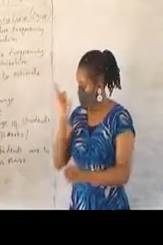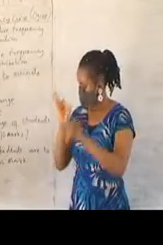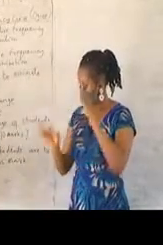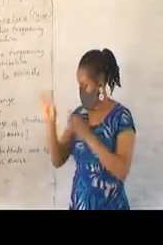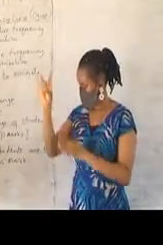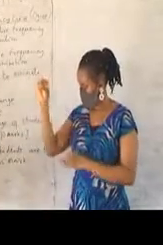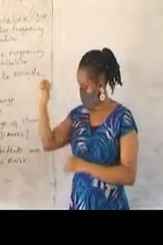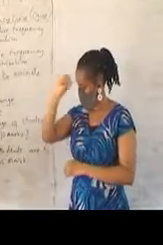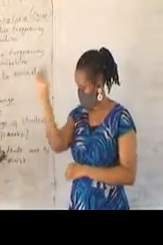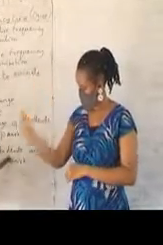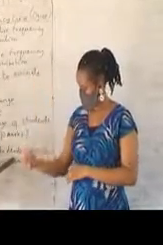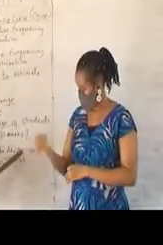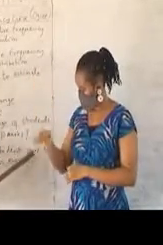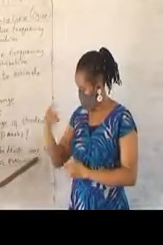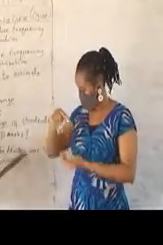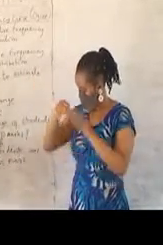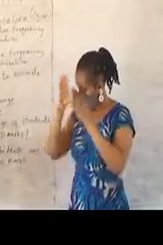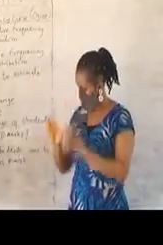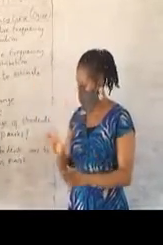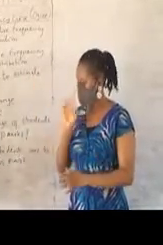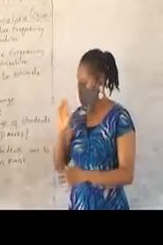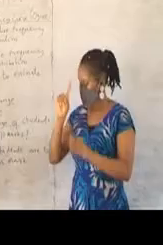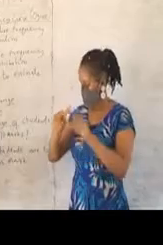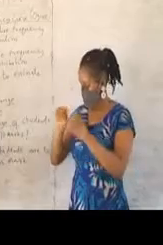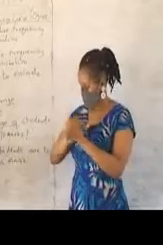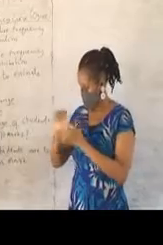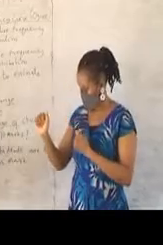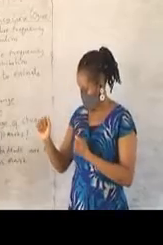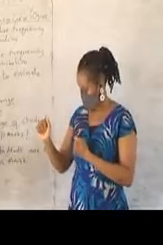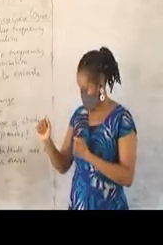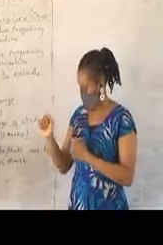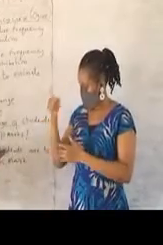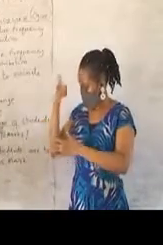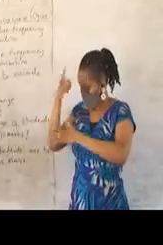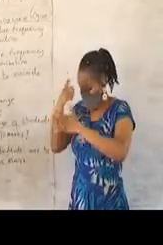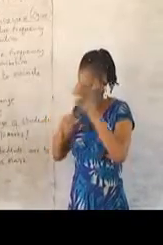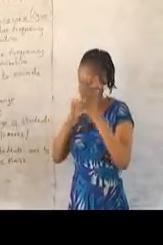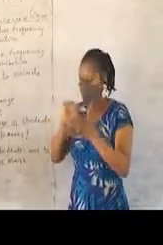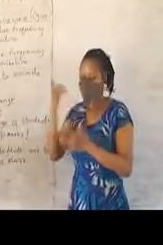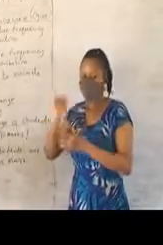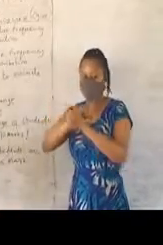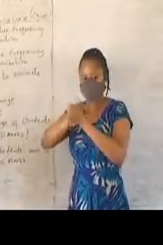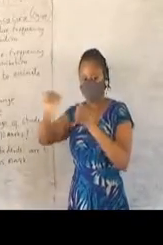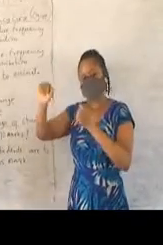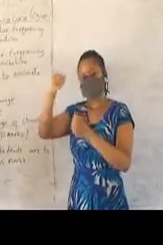If 80% of the students are to pass, what is the pass mark?